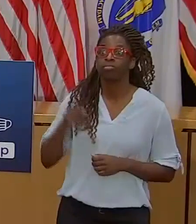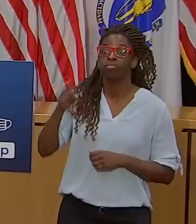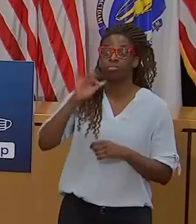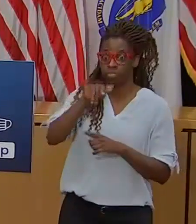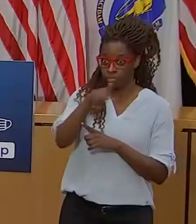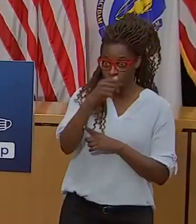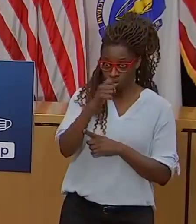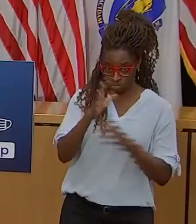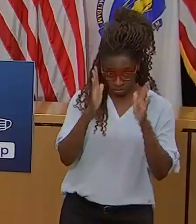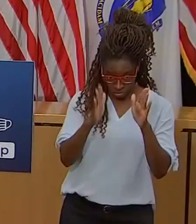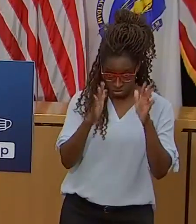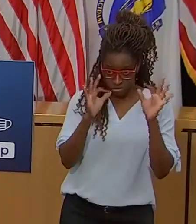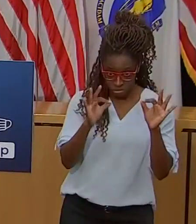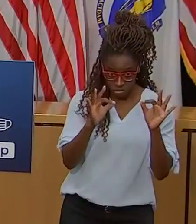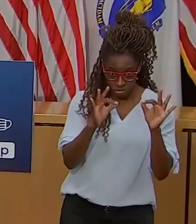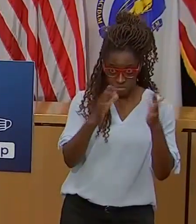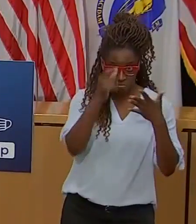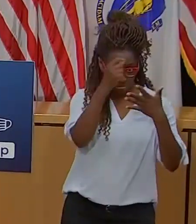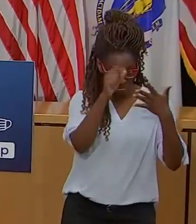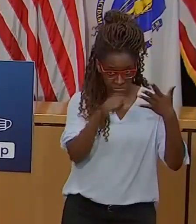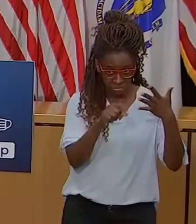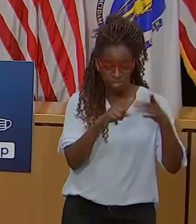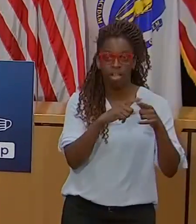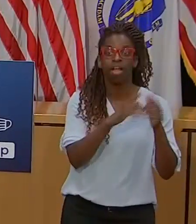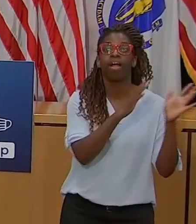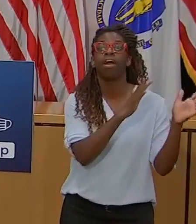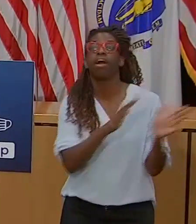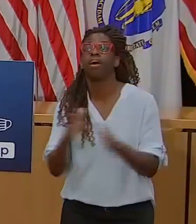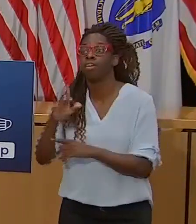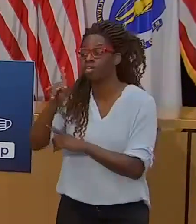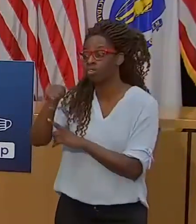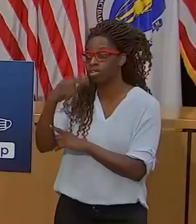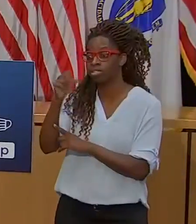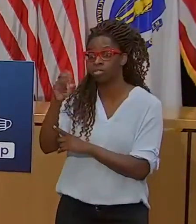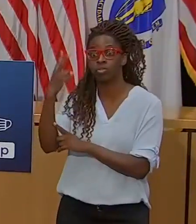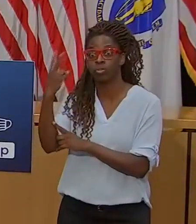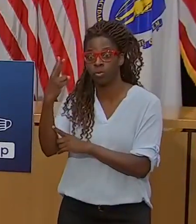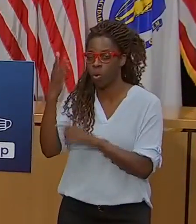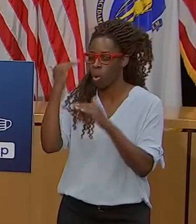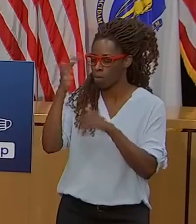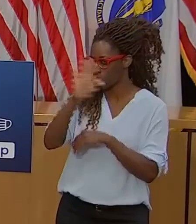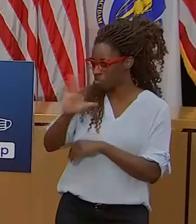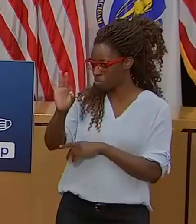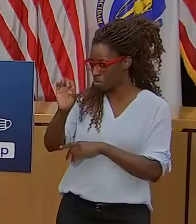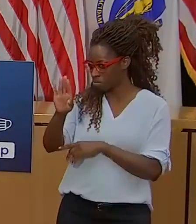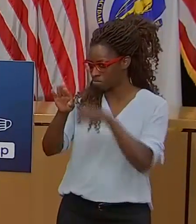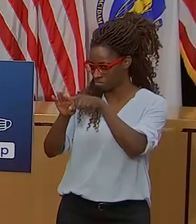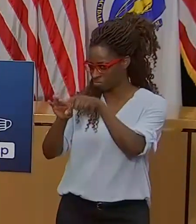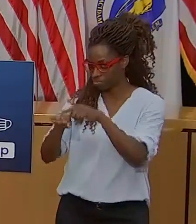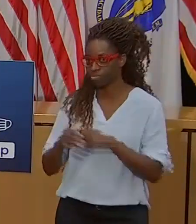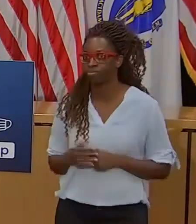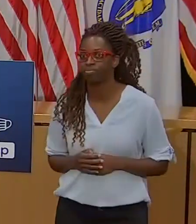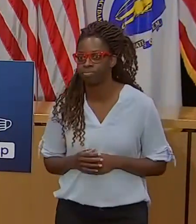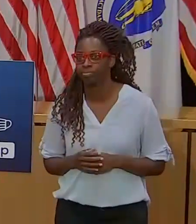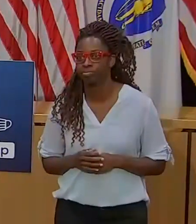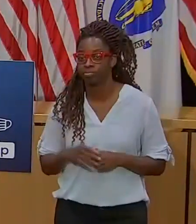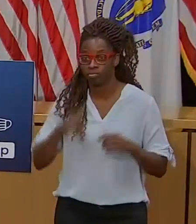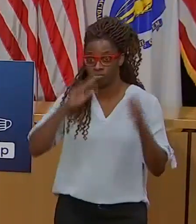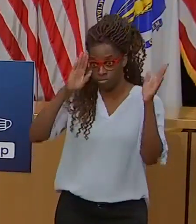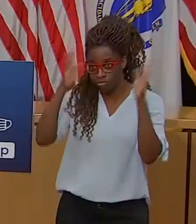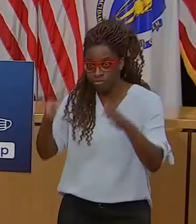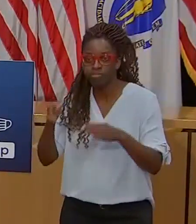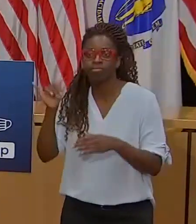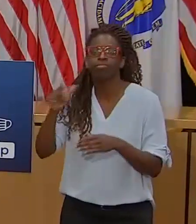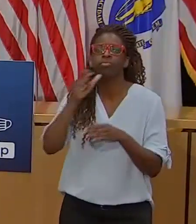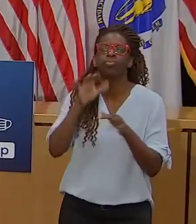two sometime in February. Phase two focuses on workers in critical industries and individuals with one or